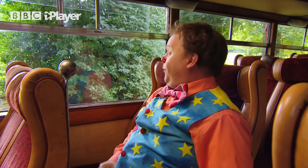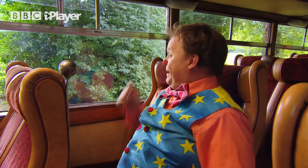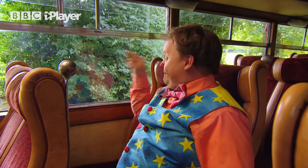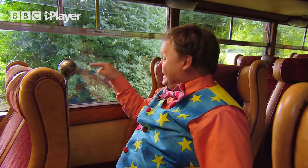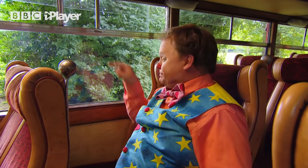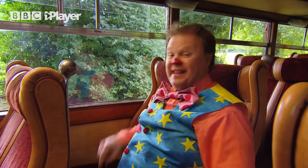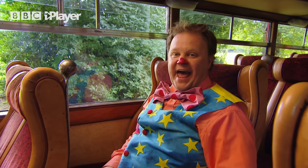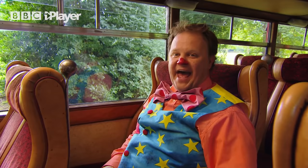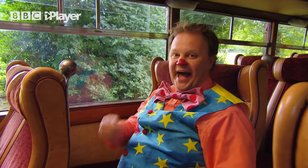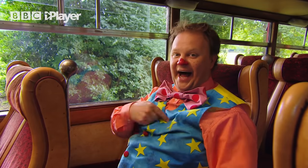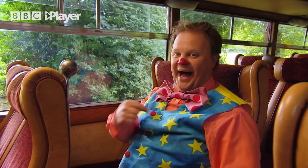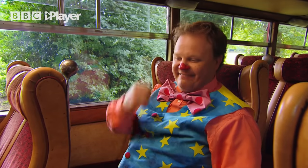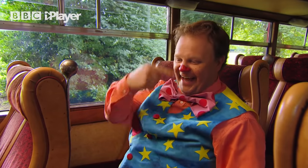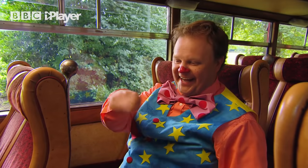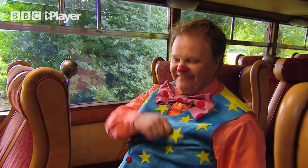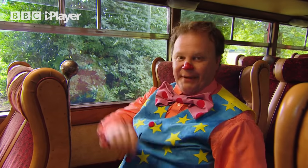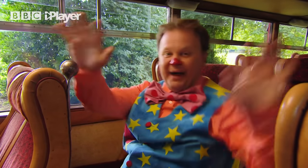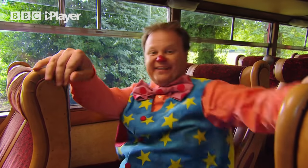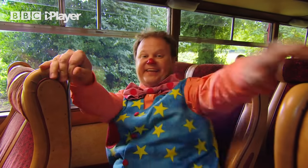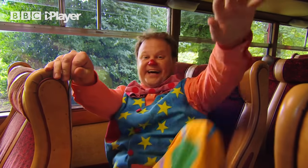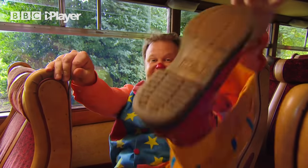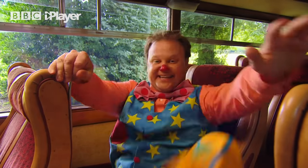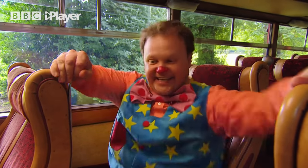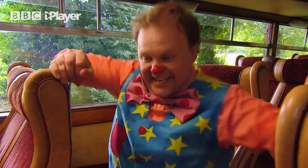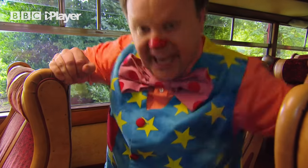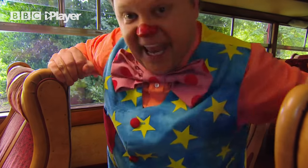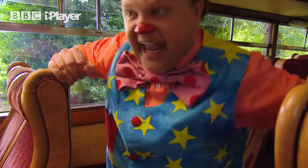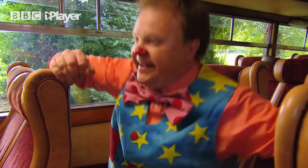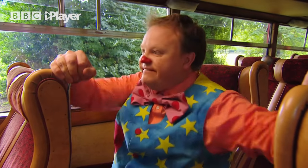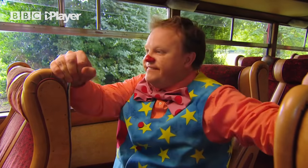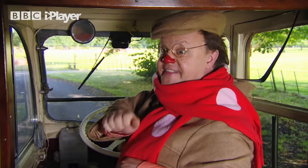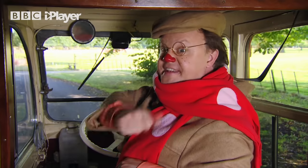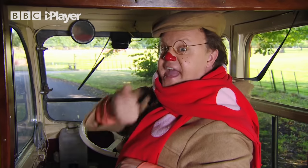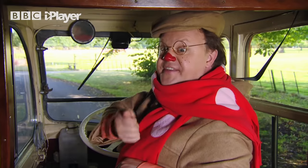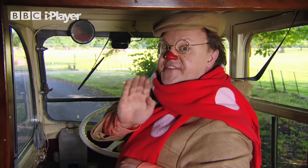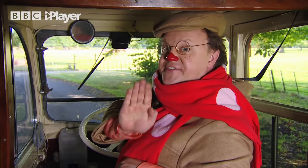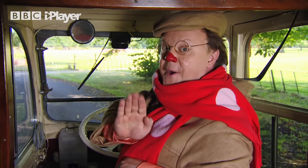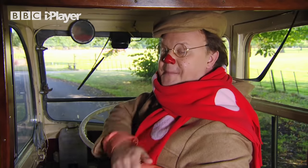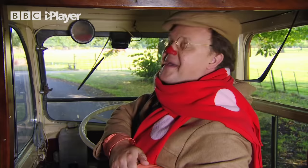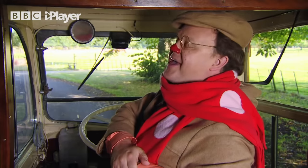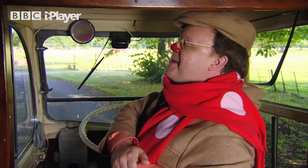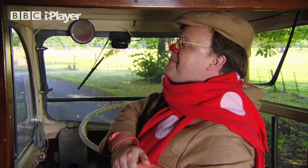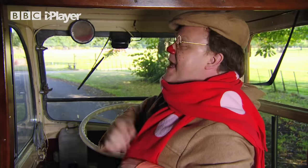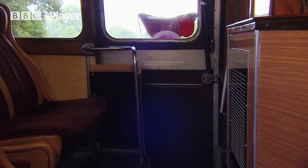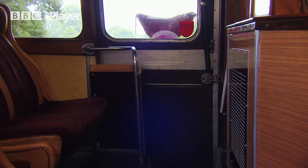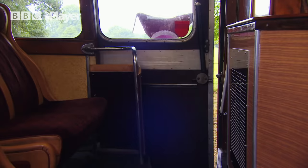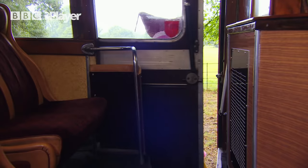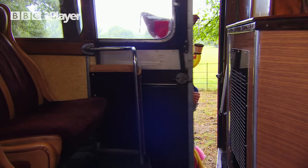we must be there i'm getting off the bus no it's the next stop all